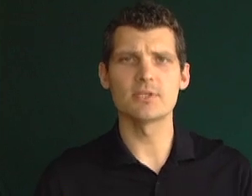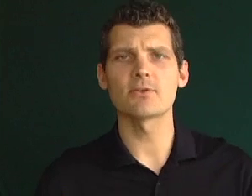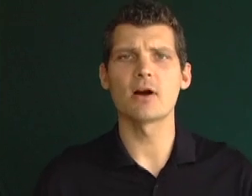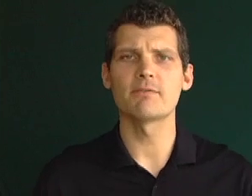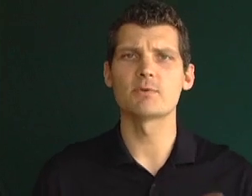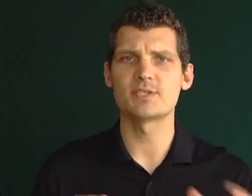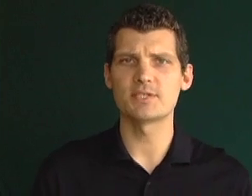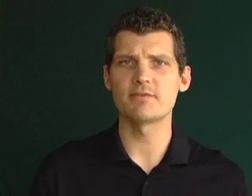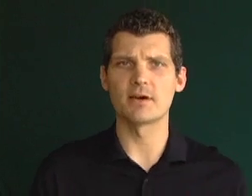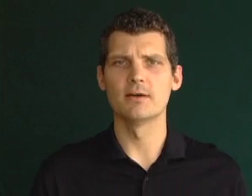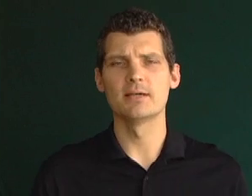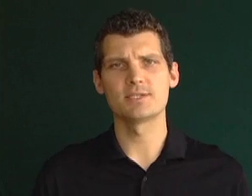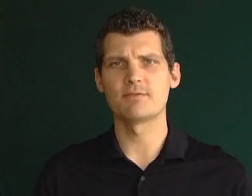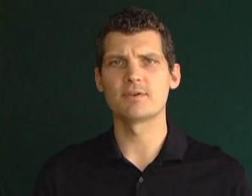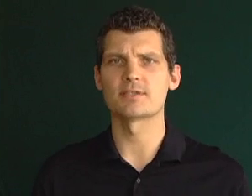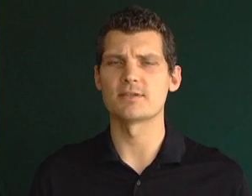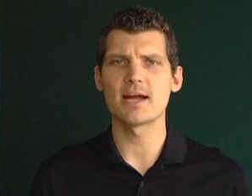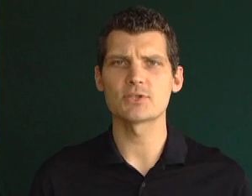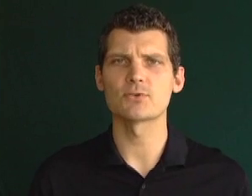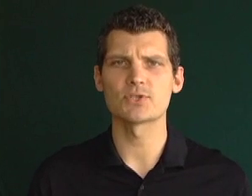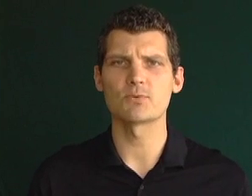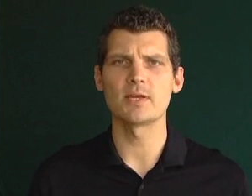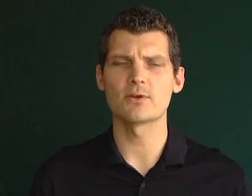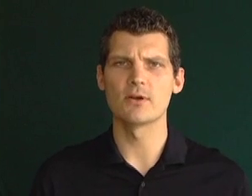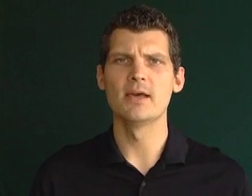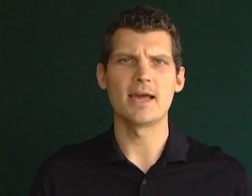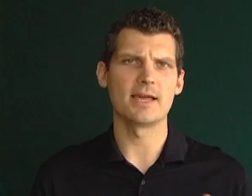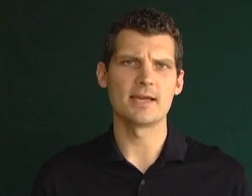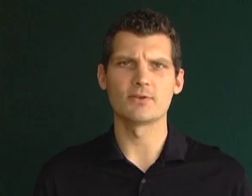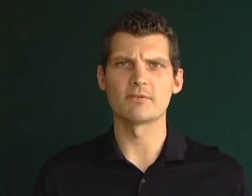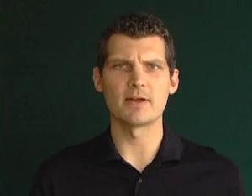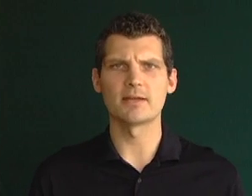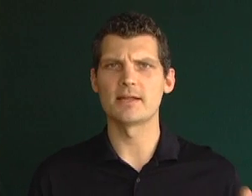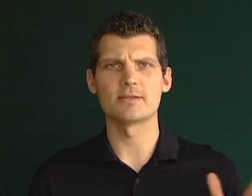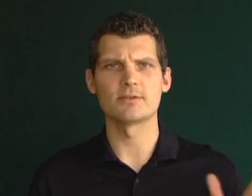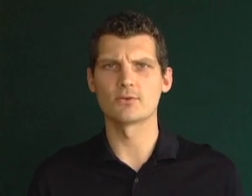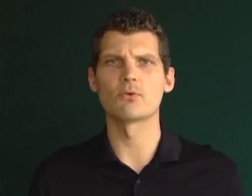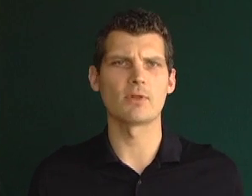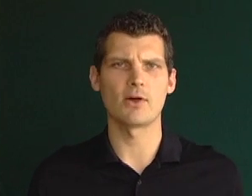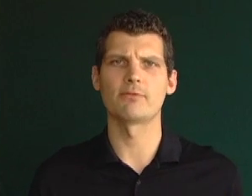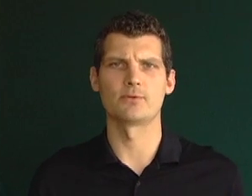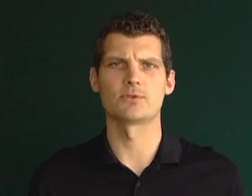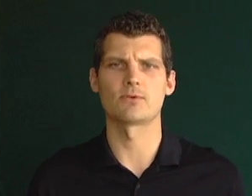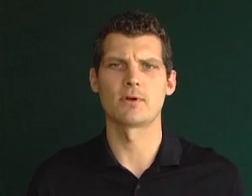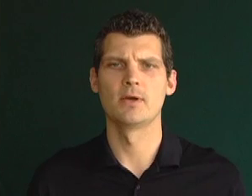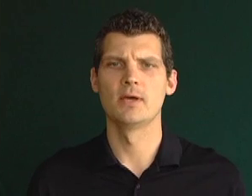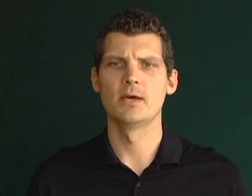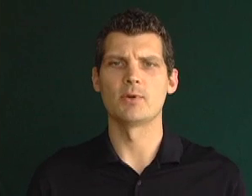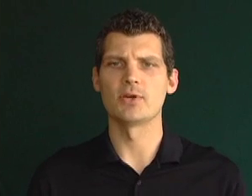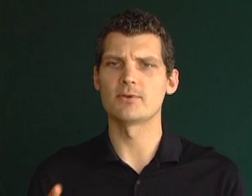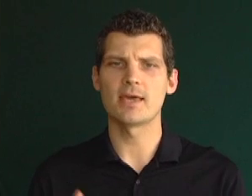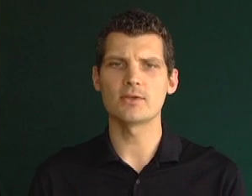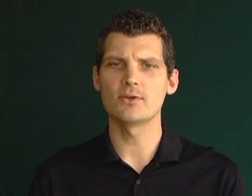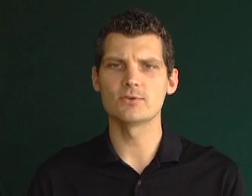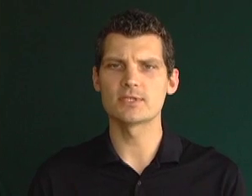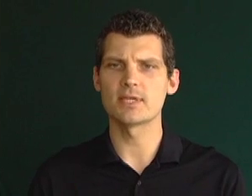or coffee with stevia. Stevia is a natural sweetener, and you can find it in your local health food store. But you can't use